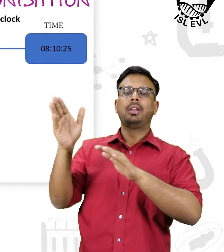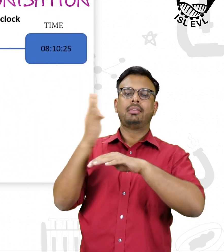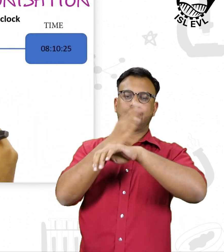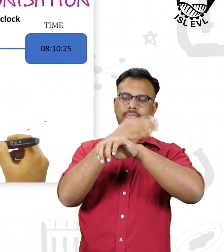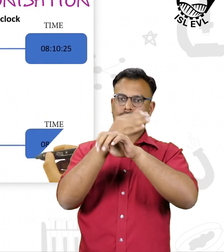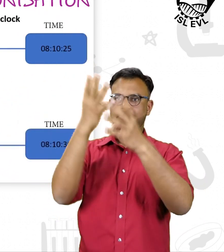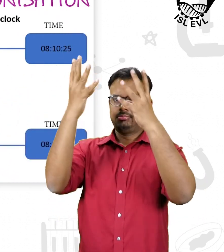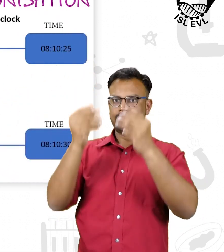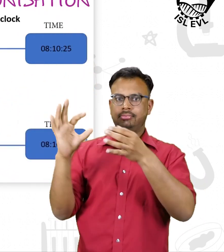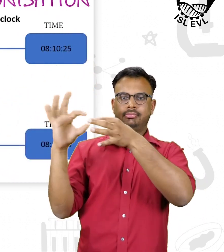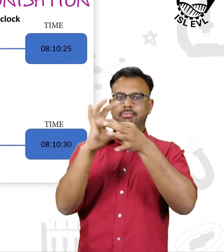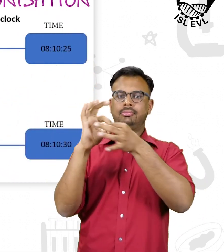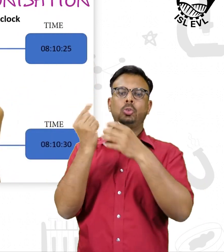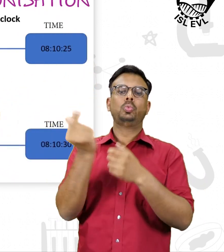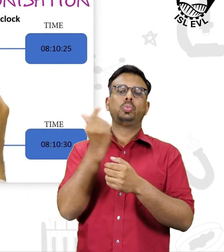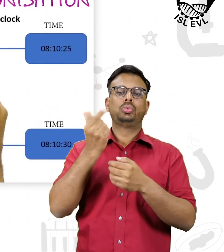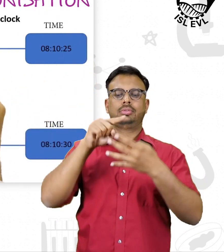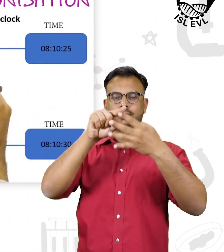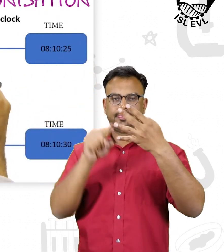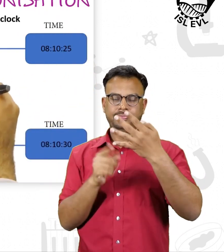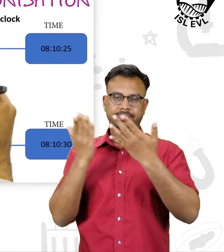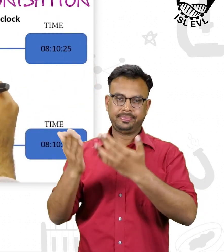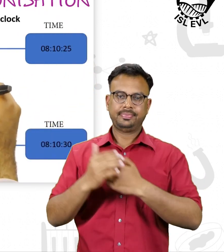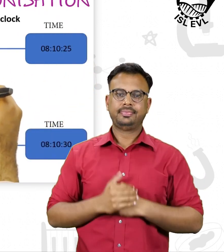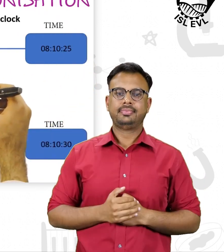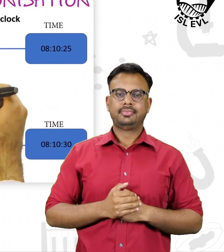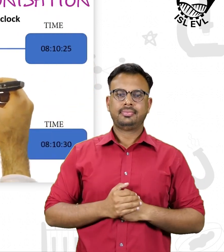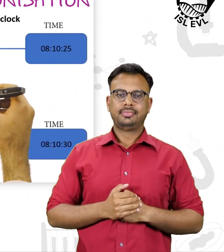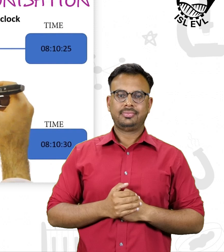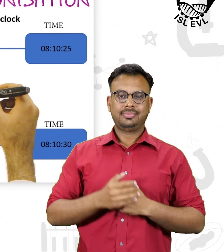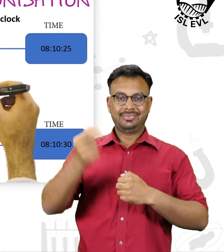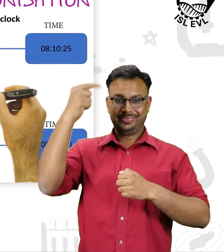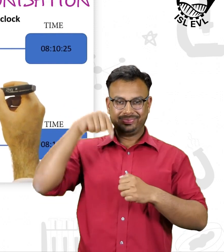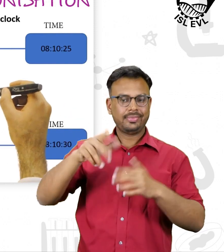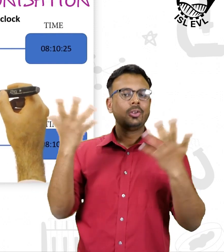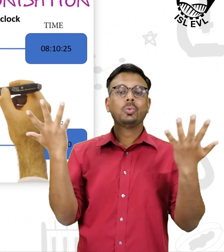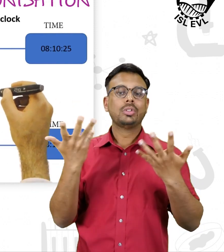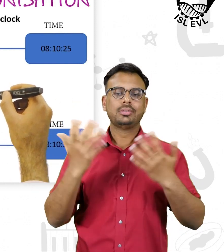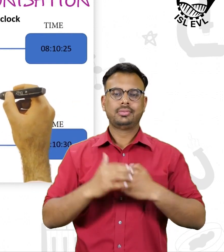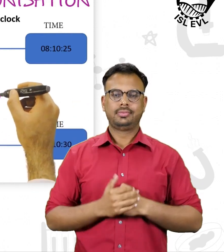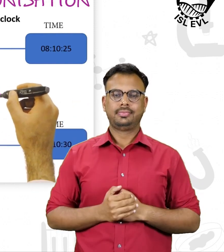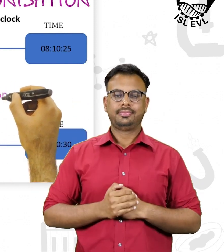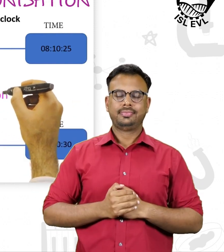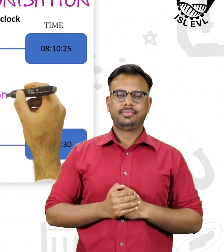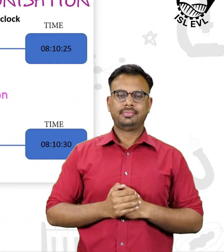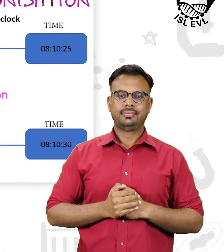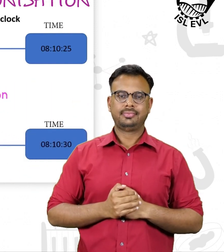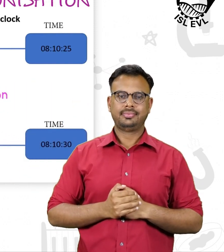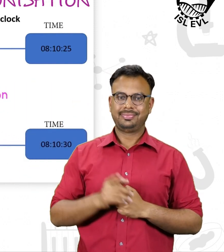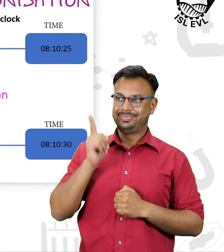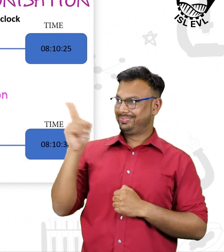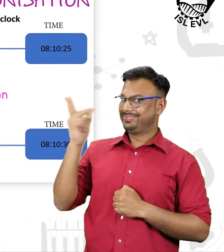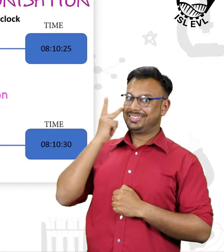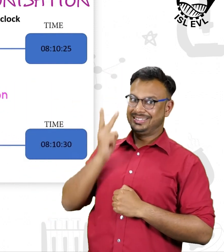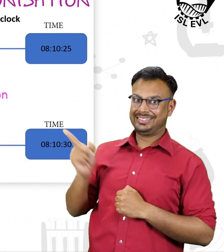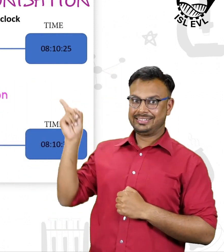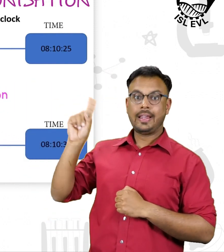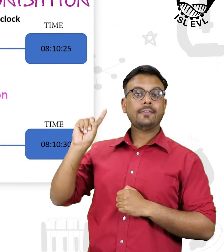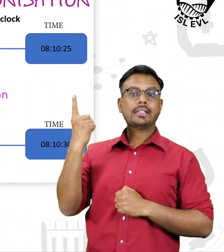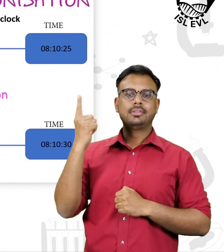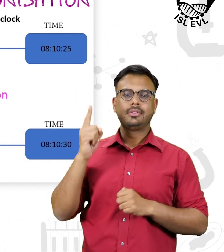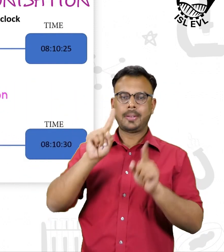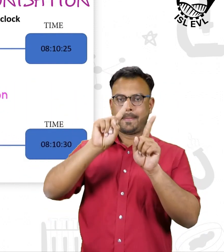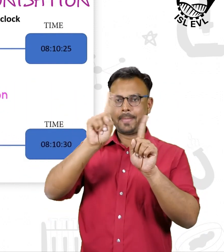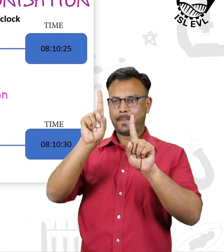synchronization and synchronization. Synchronization is matching the time of two clocks perfectly. That is, every second of the